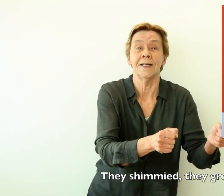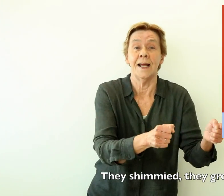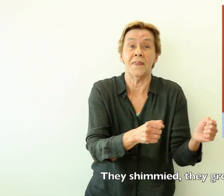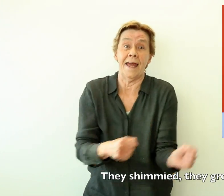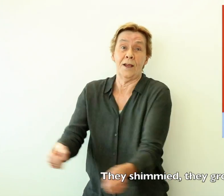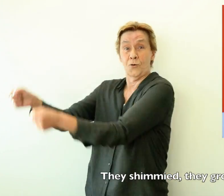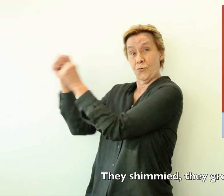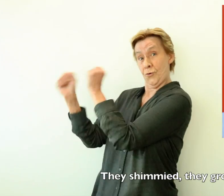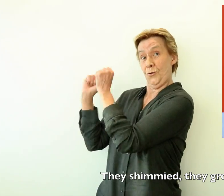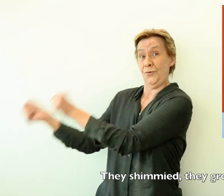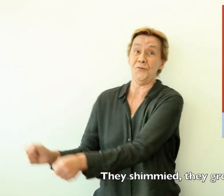They grooved.